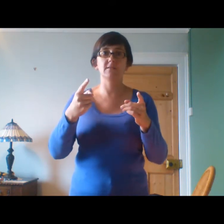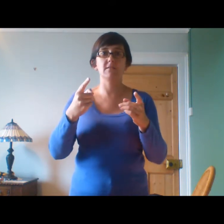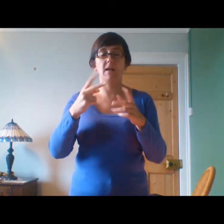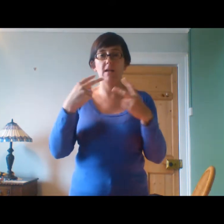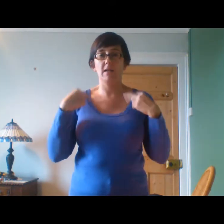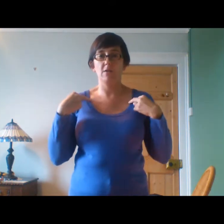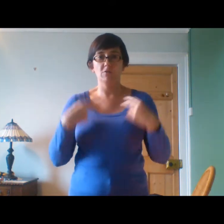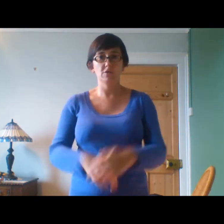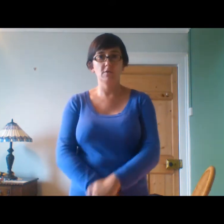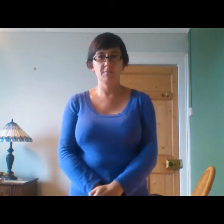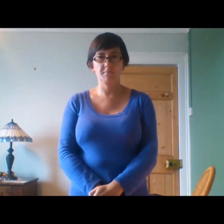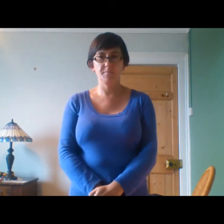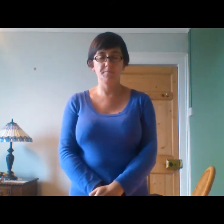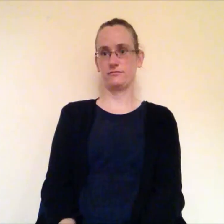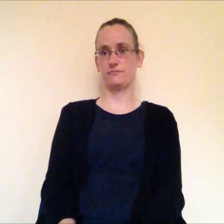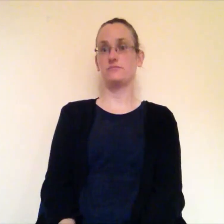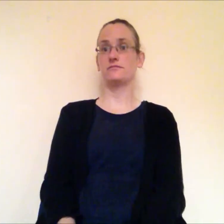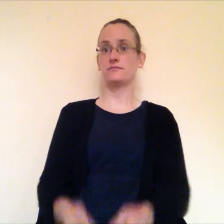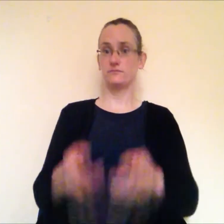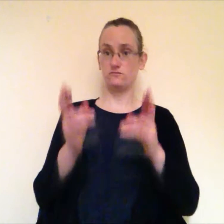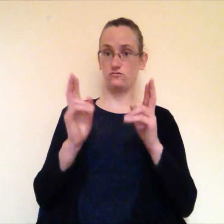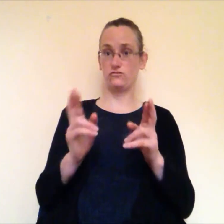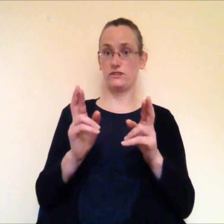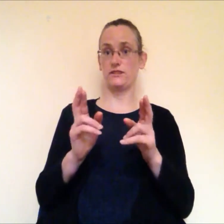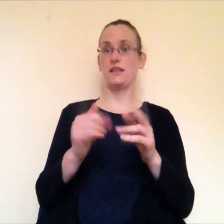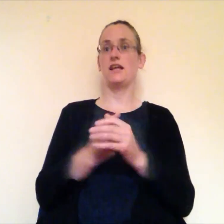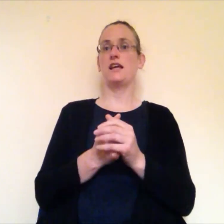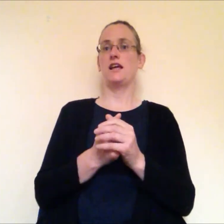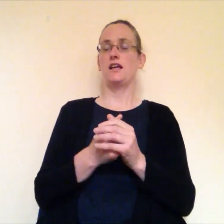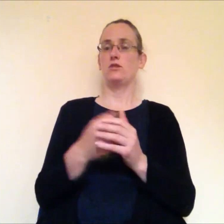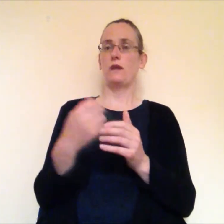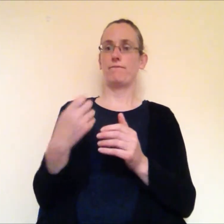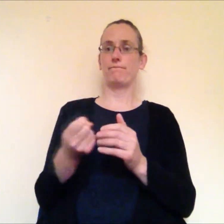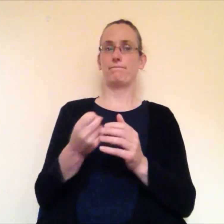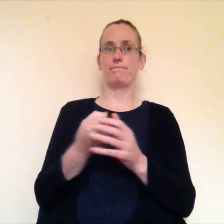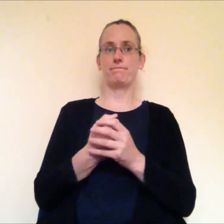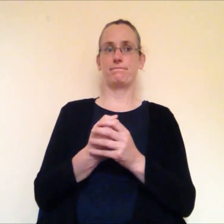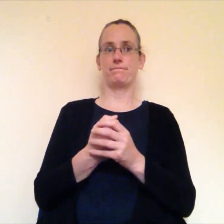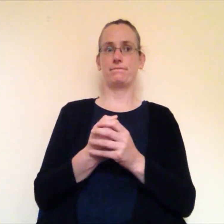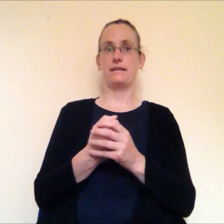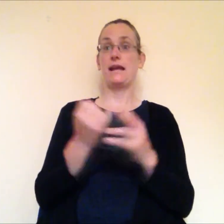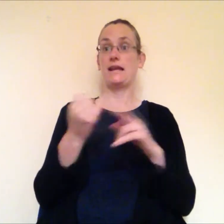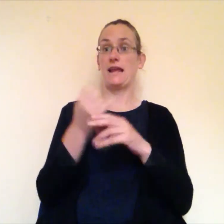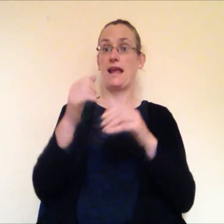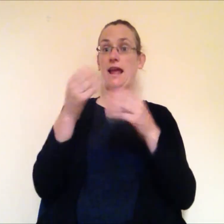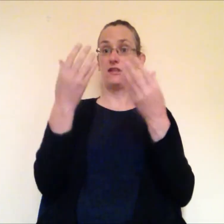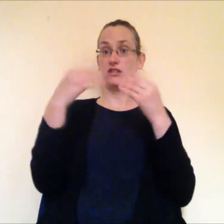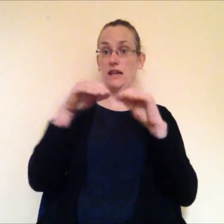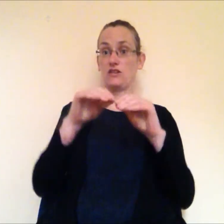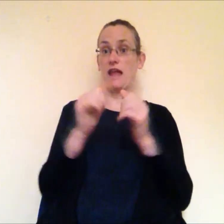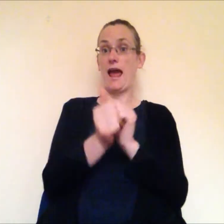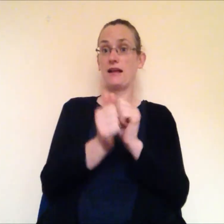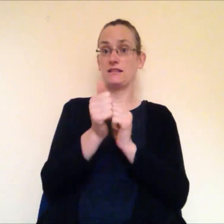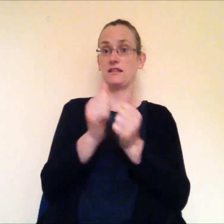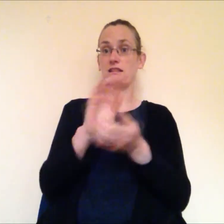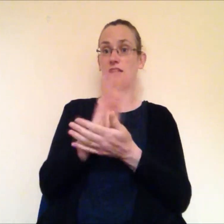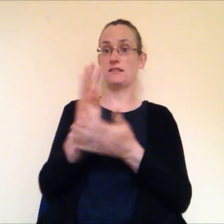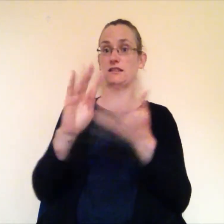because you have, we say in the Education Act in 1998. It's given some form of